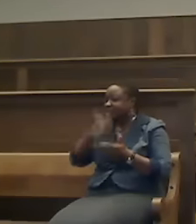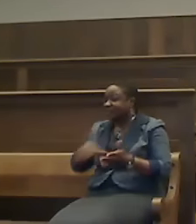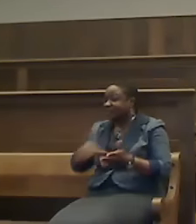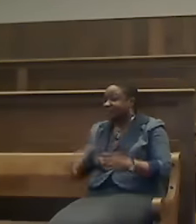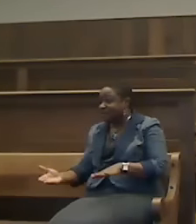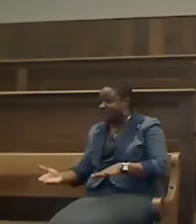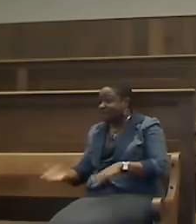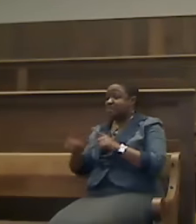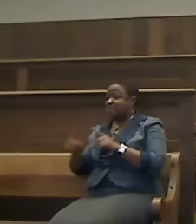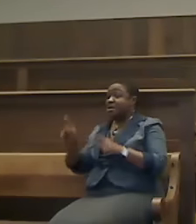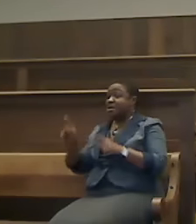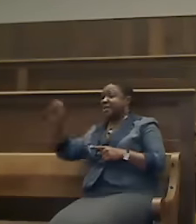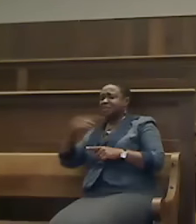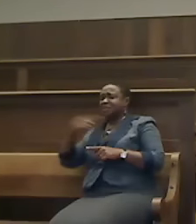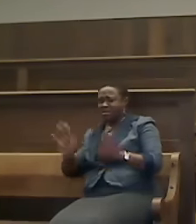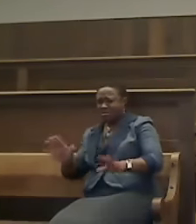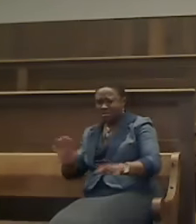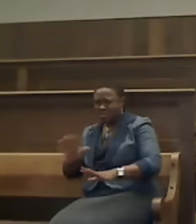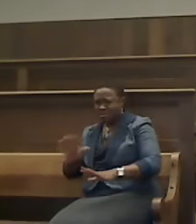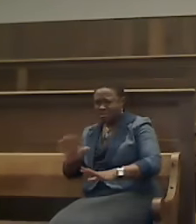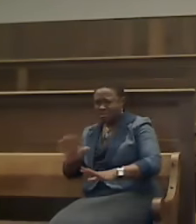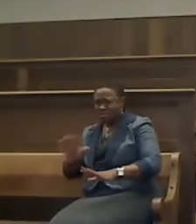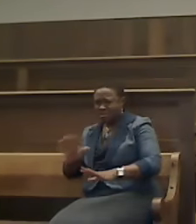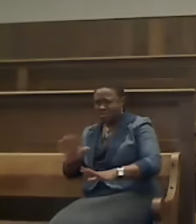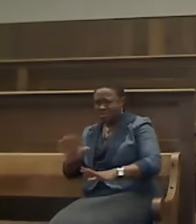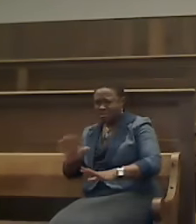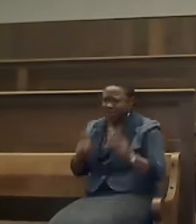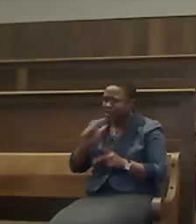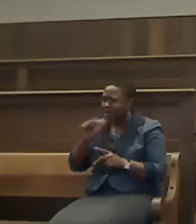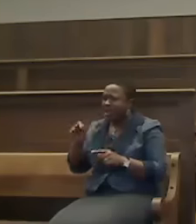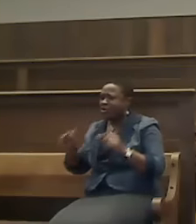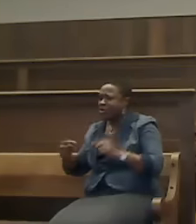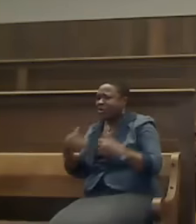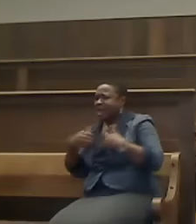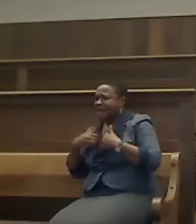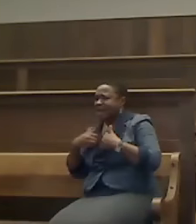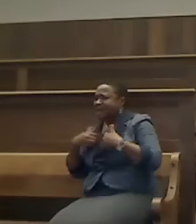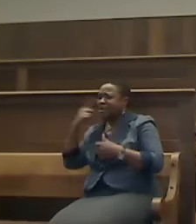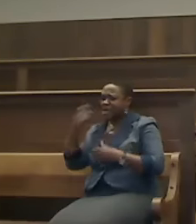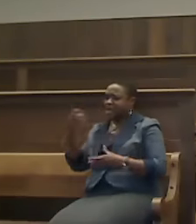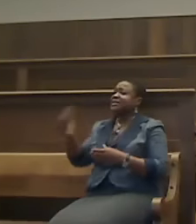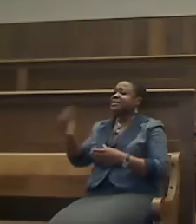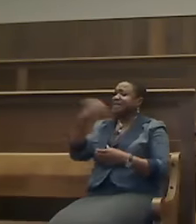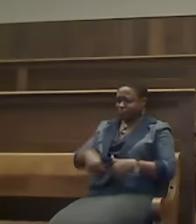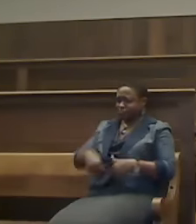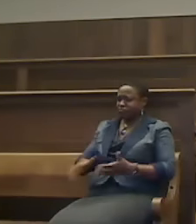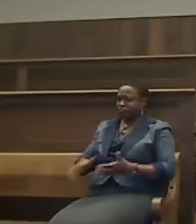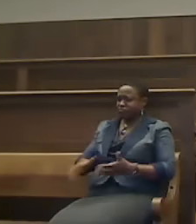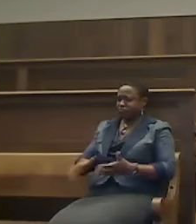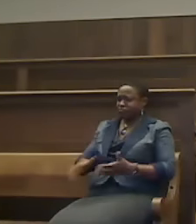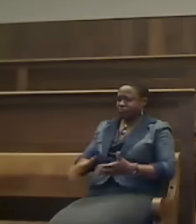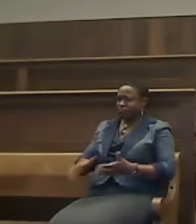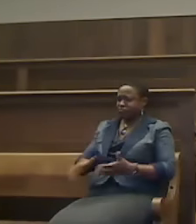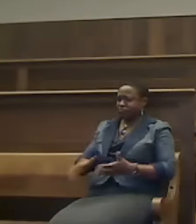It's destroyed in the digestive process. Well, they finally took the